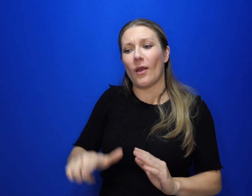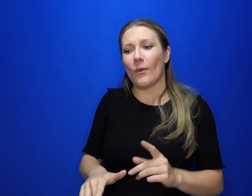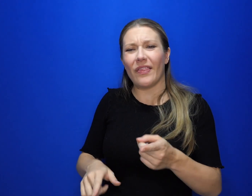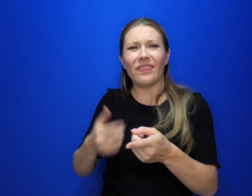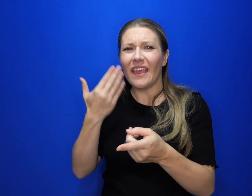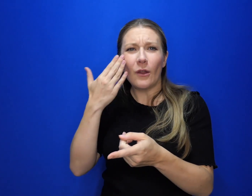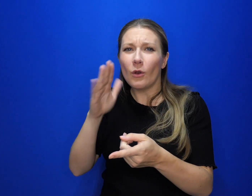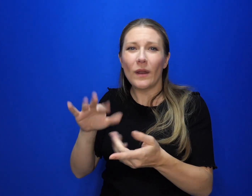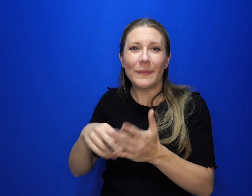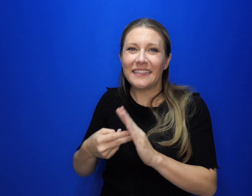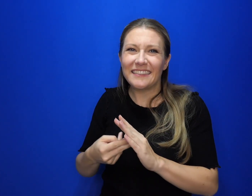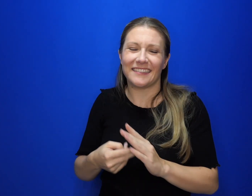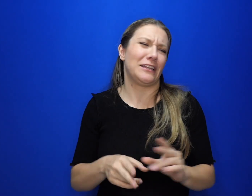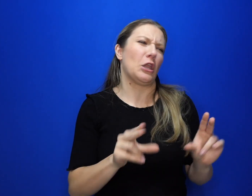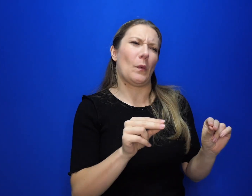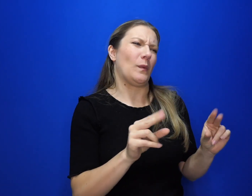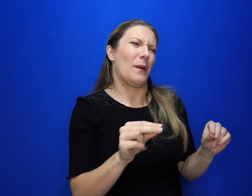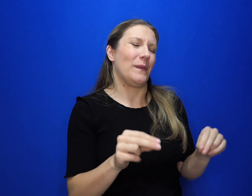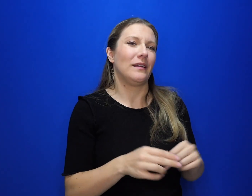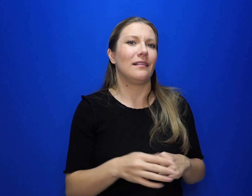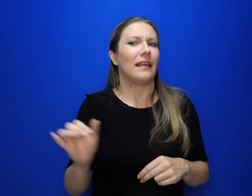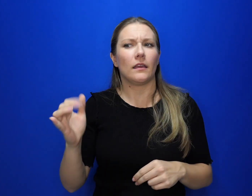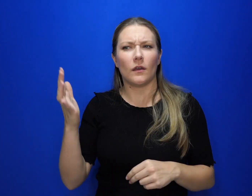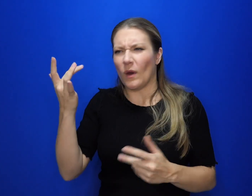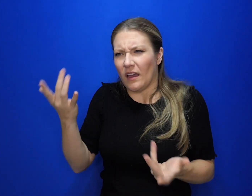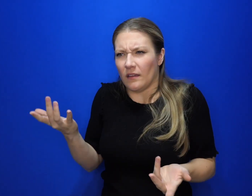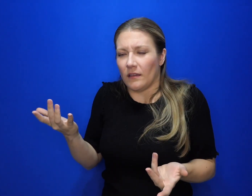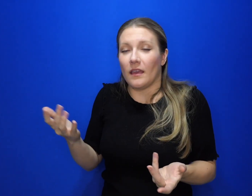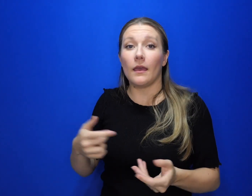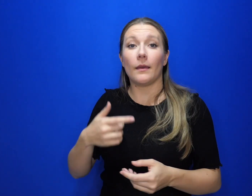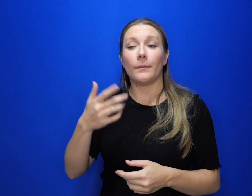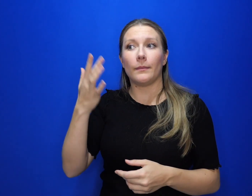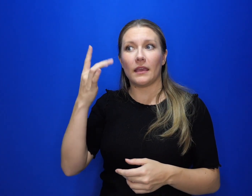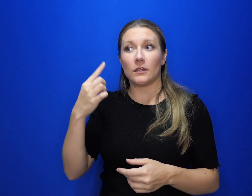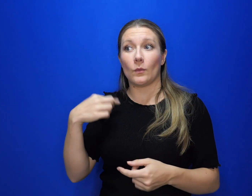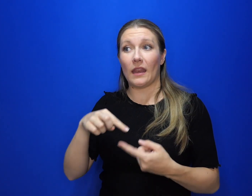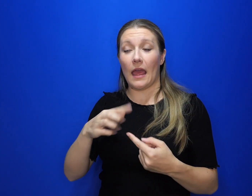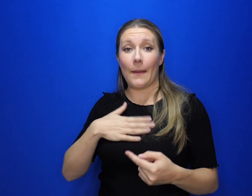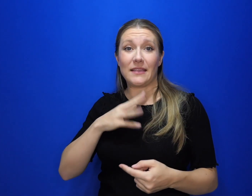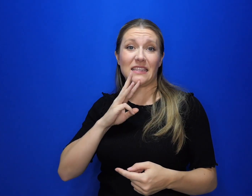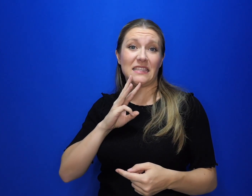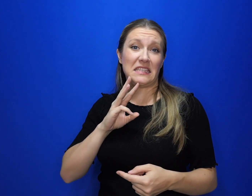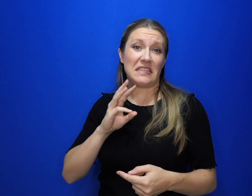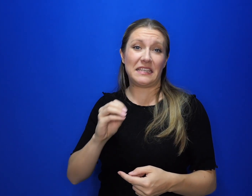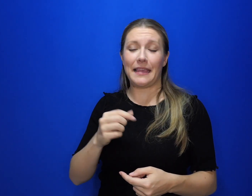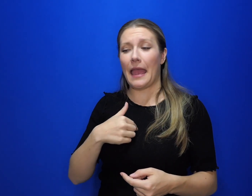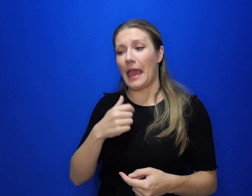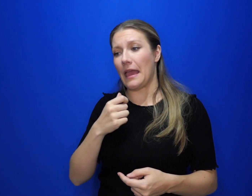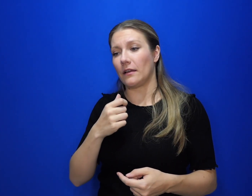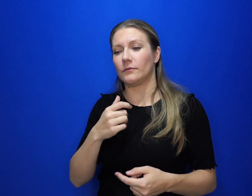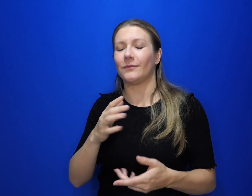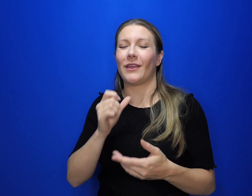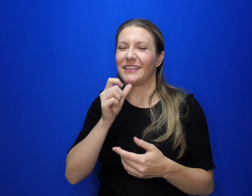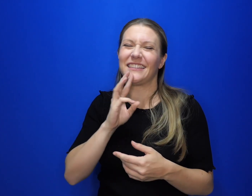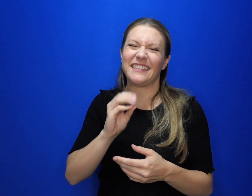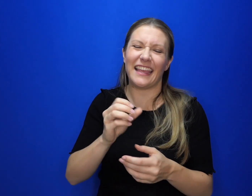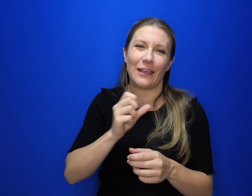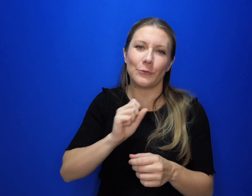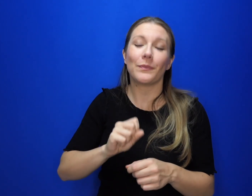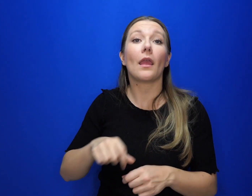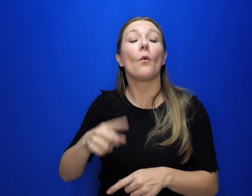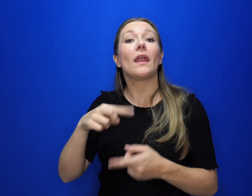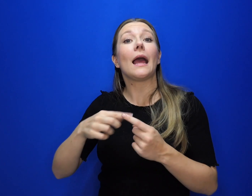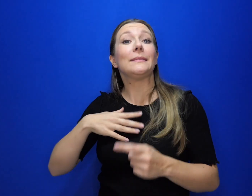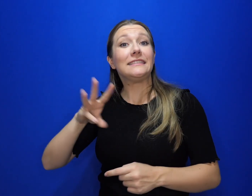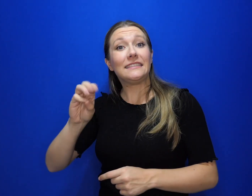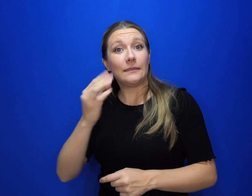don't know what that means. No, right? Like why? Because when I'm 60, I don't feel well, and when I'm 50, I'm dizzy. But